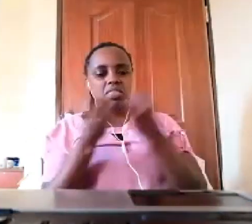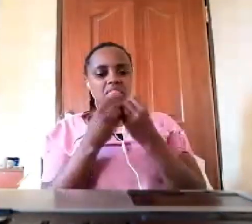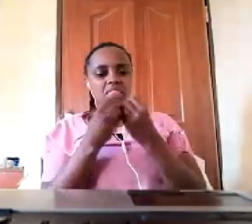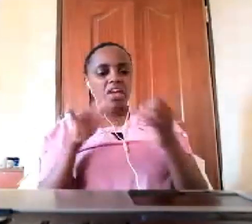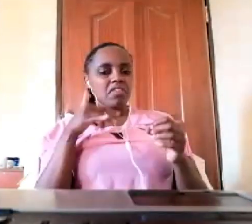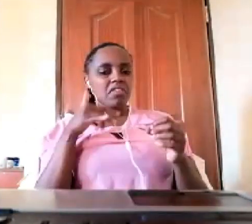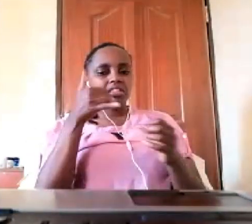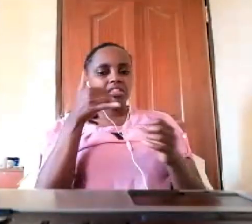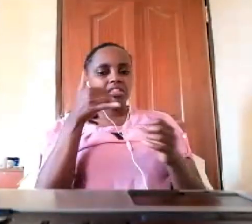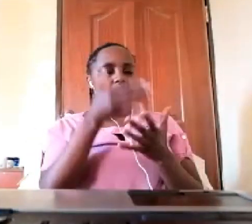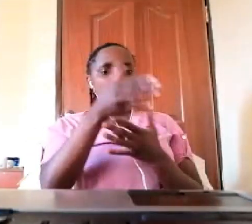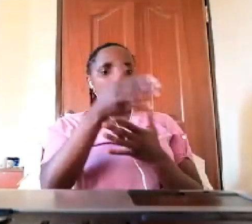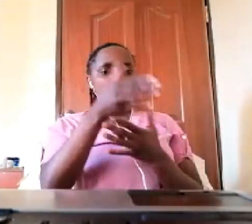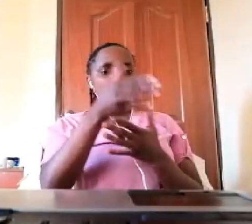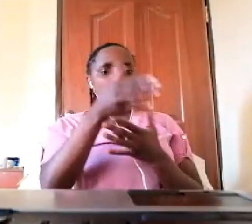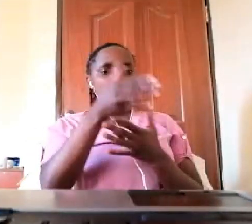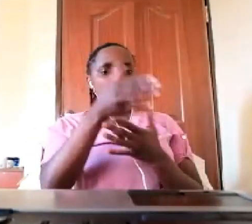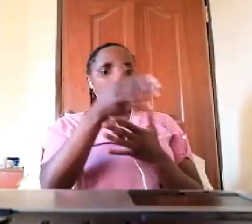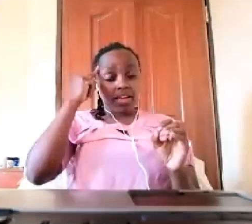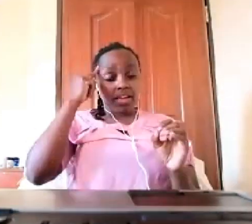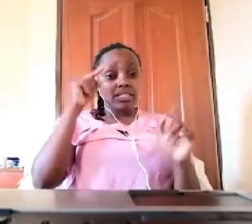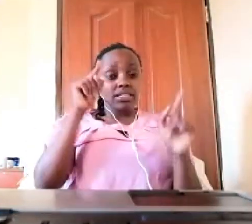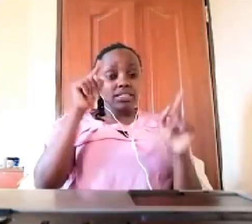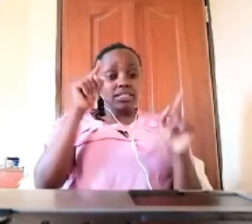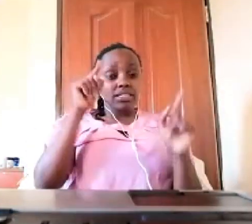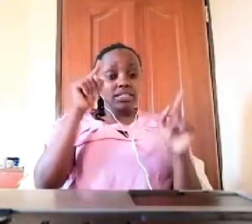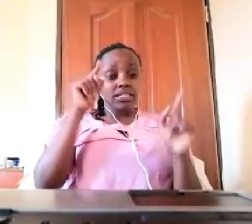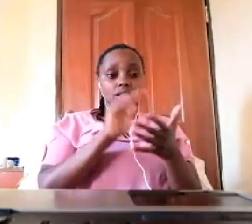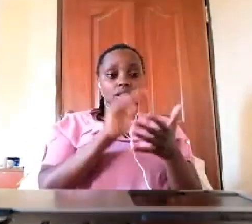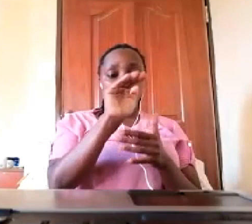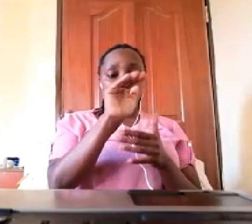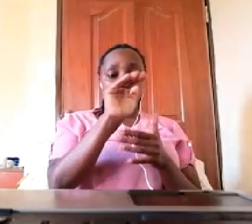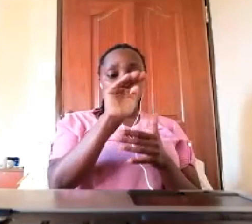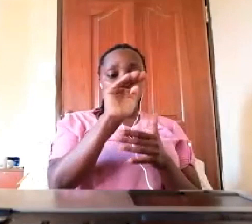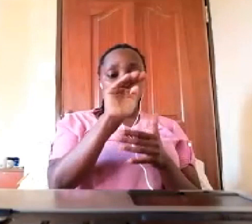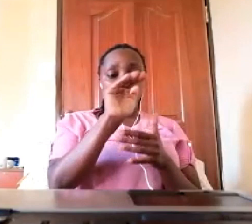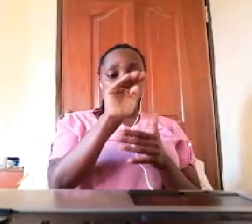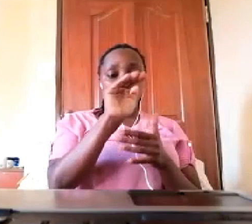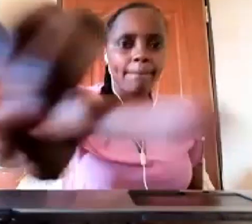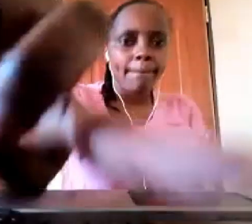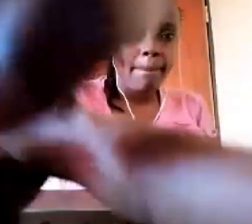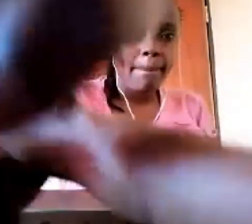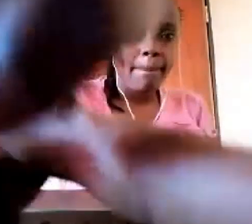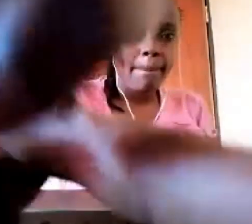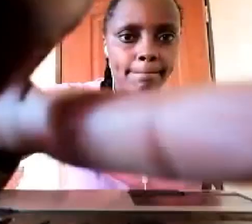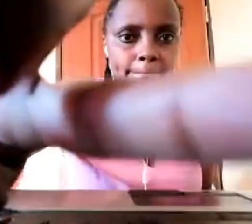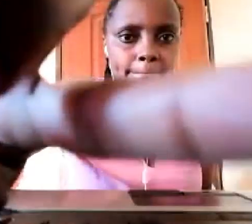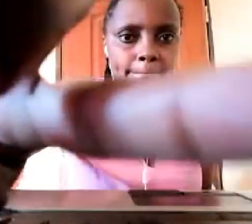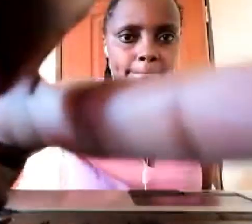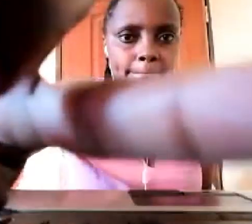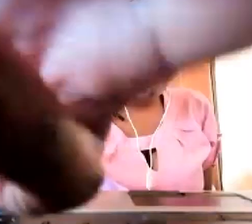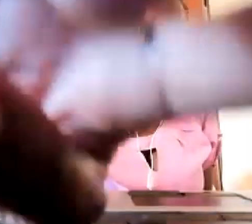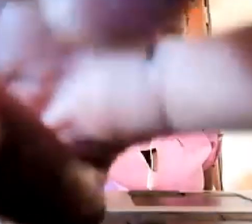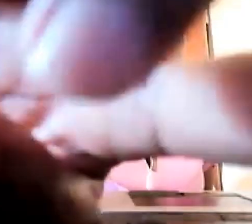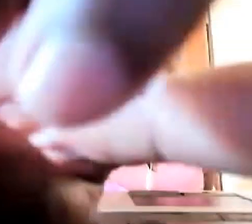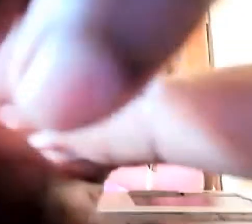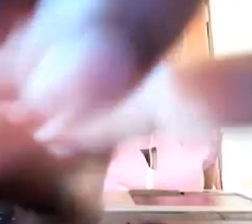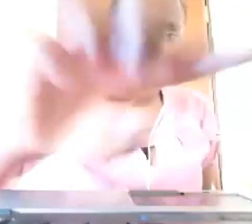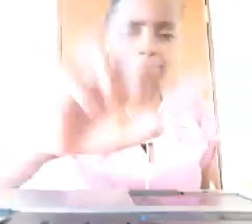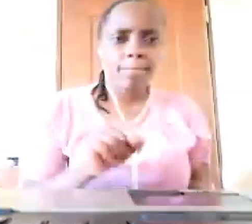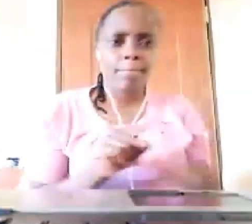part of this. And I think maybe I will still throw this challenge to both the committee and ourselves in terms